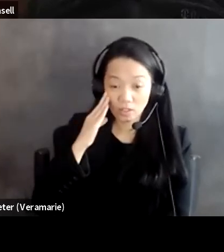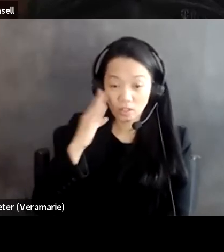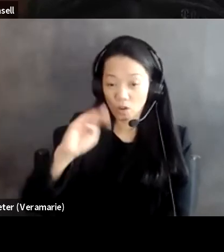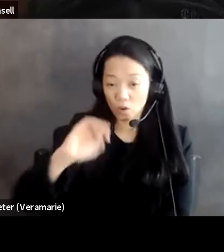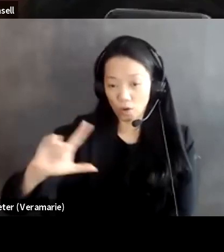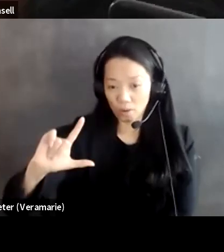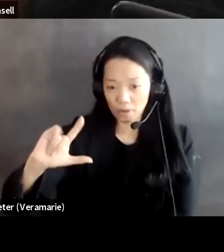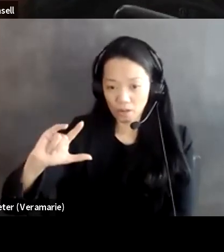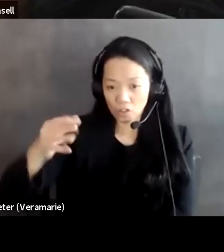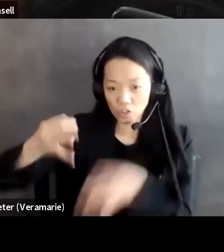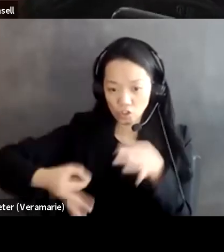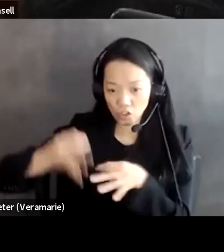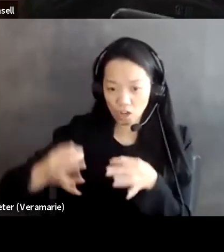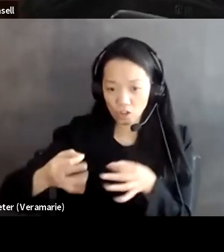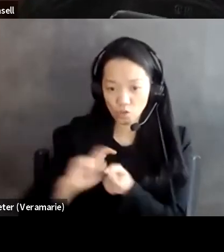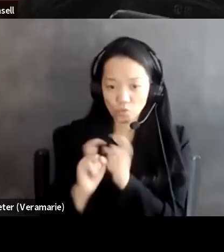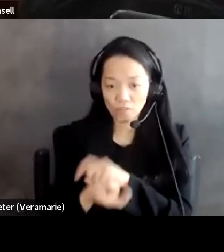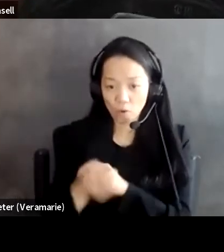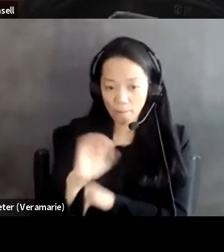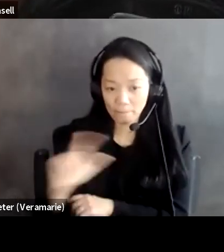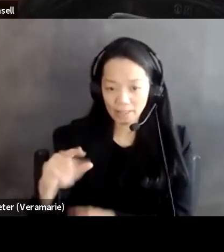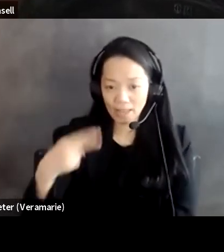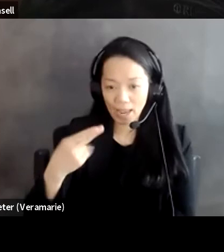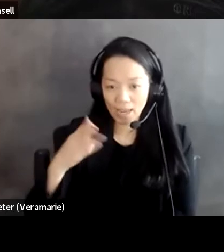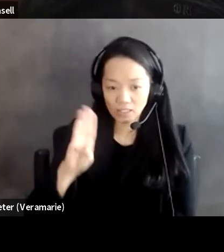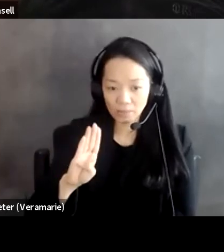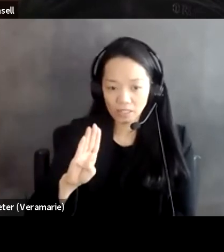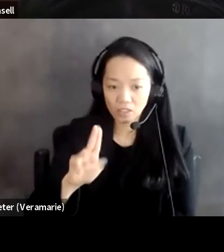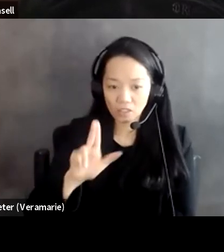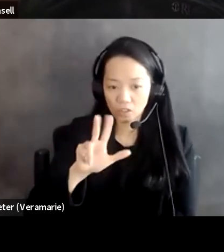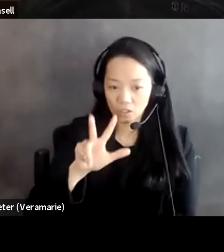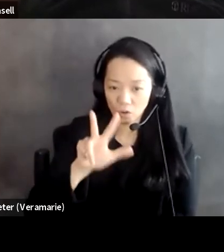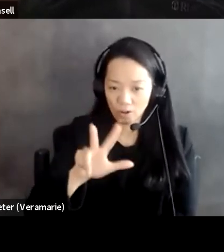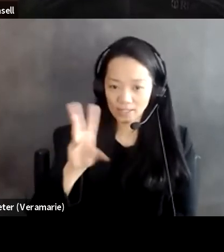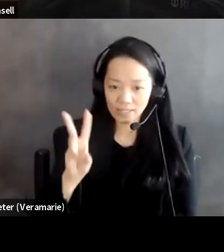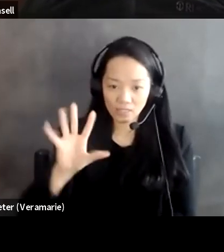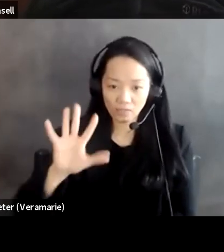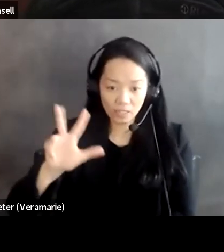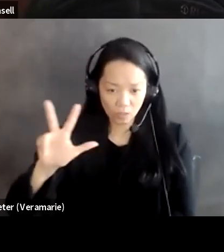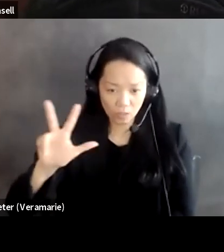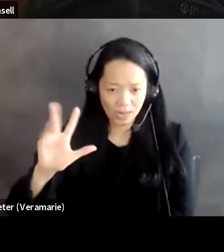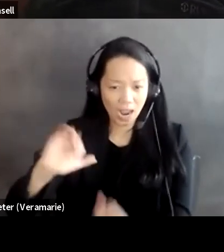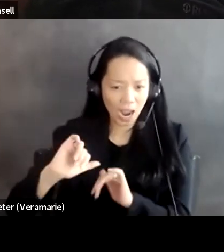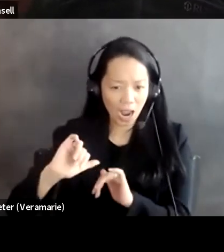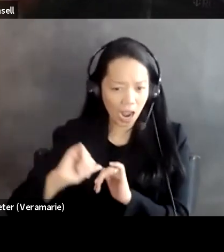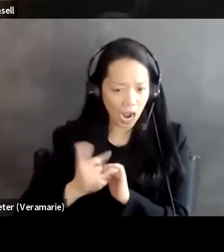that passed HB 3653 is going to make us